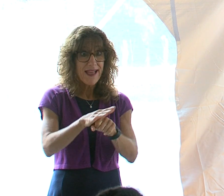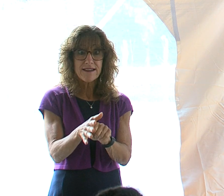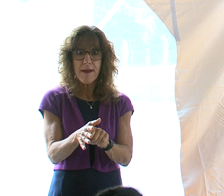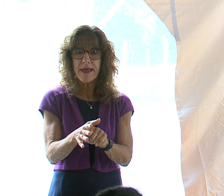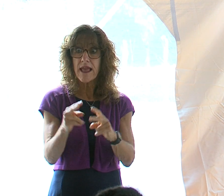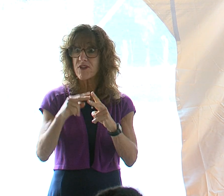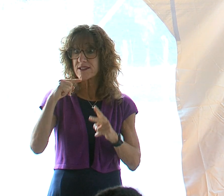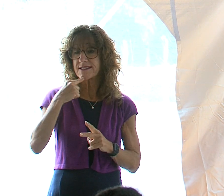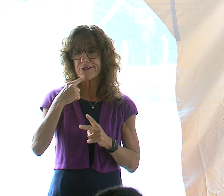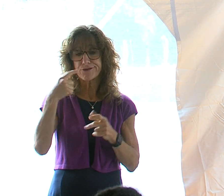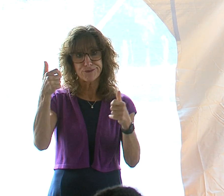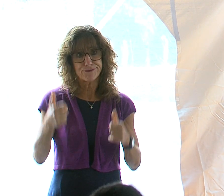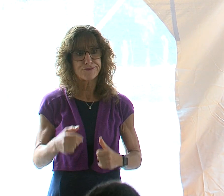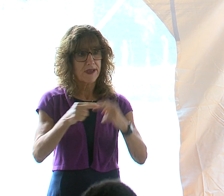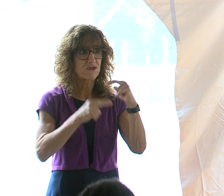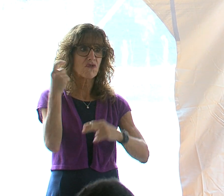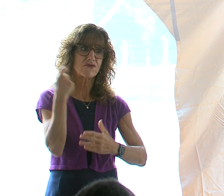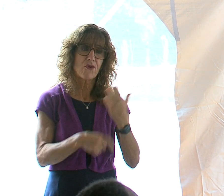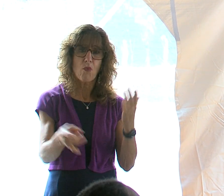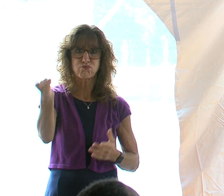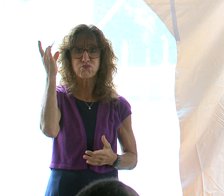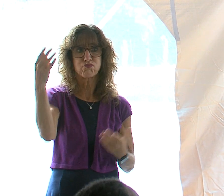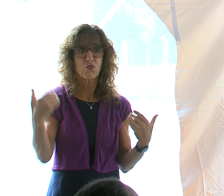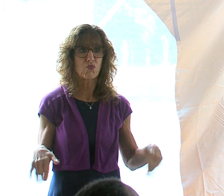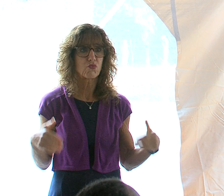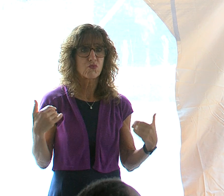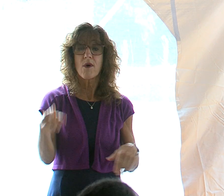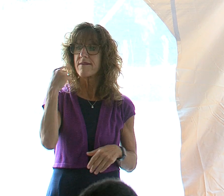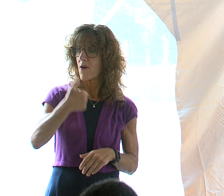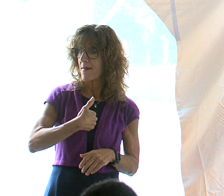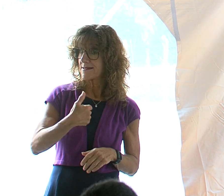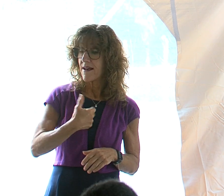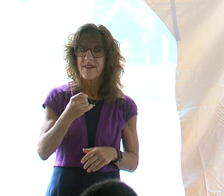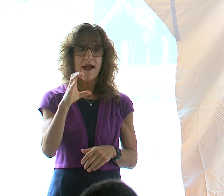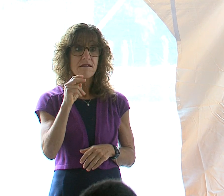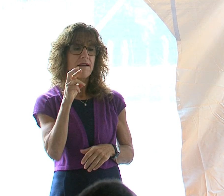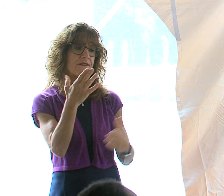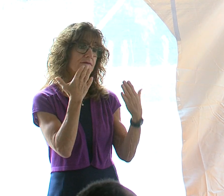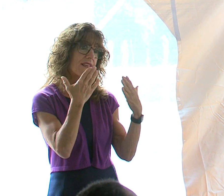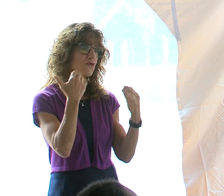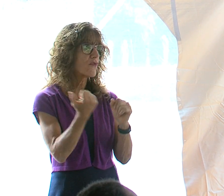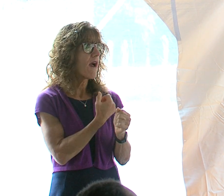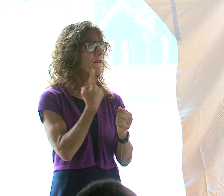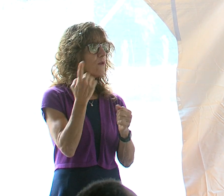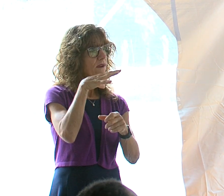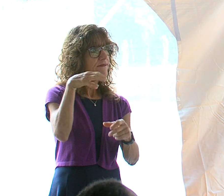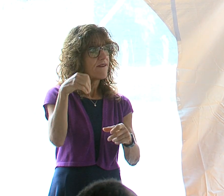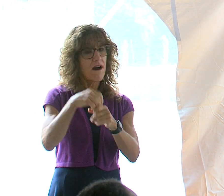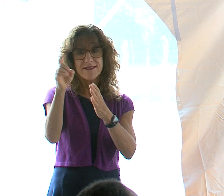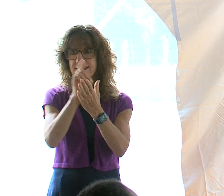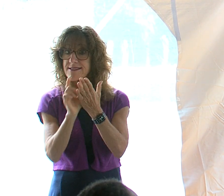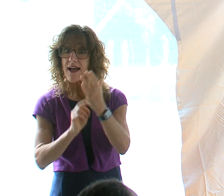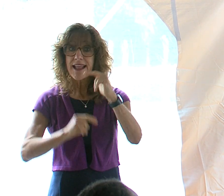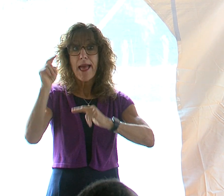frankly, debilitating construction cost volatility. From me and from Conifer, thank you to everyone involved in designing